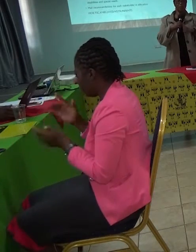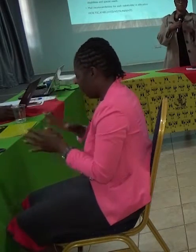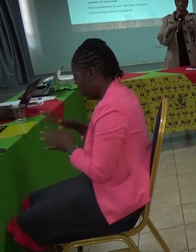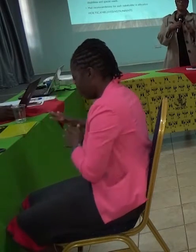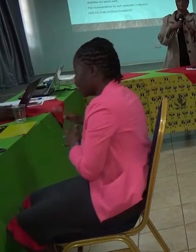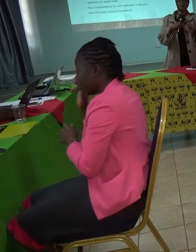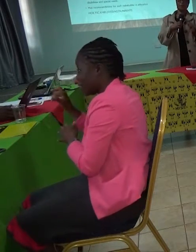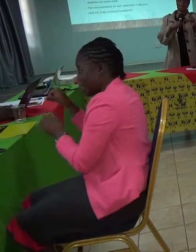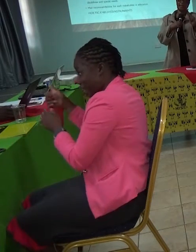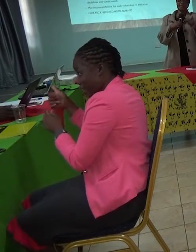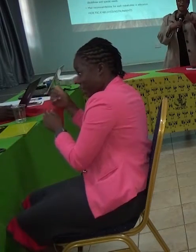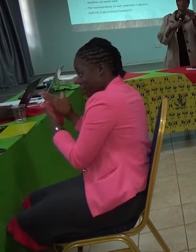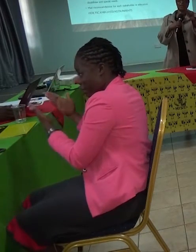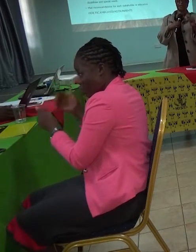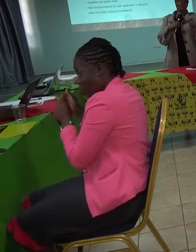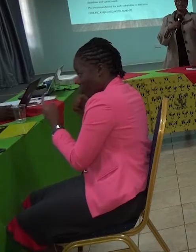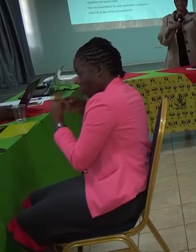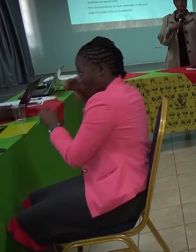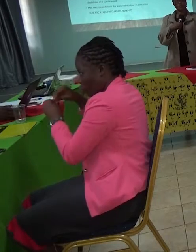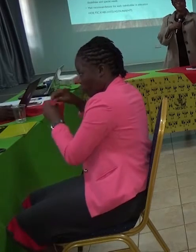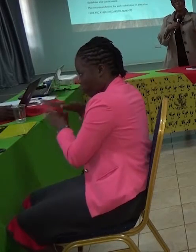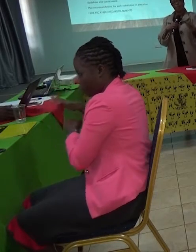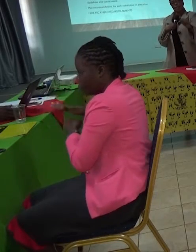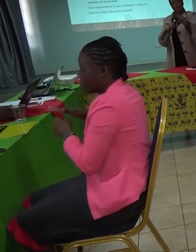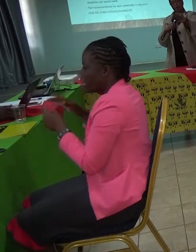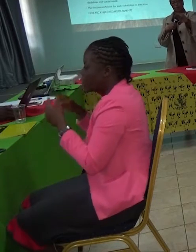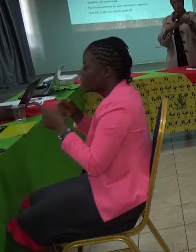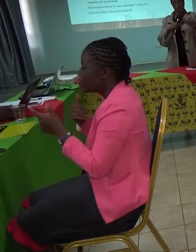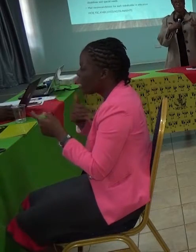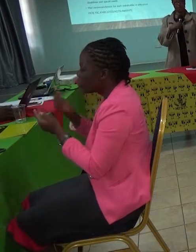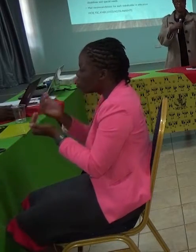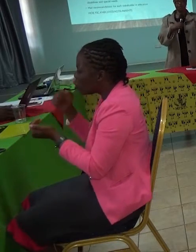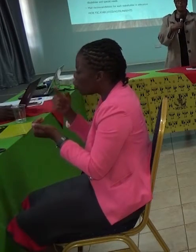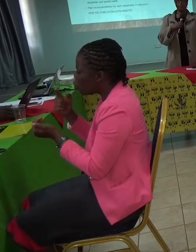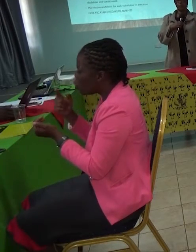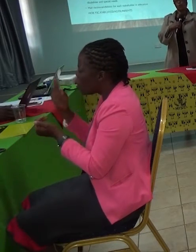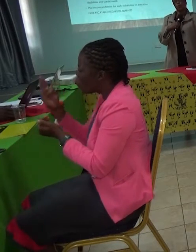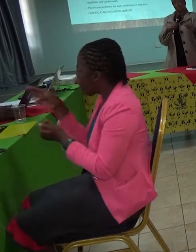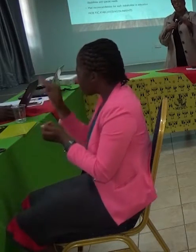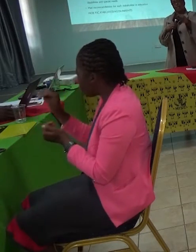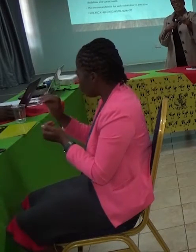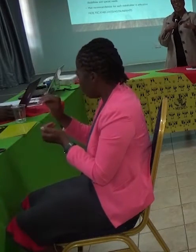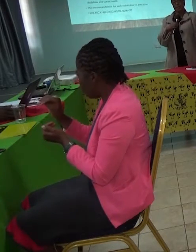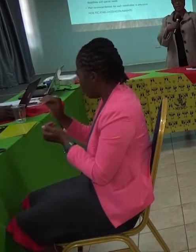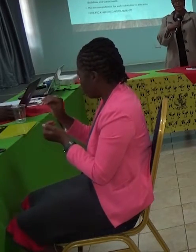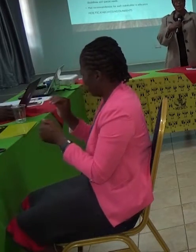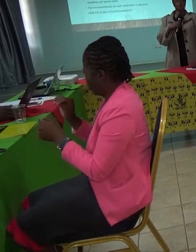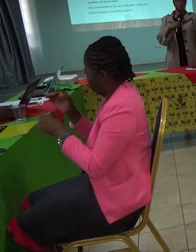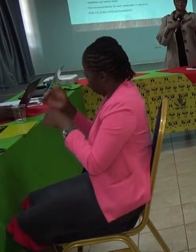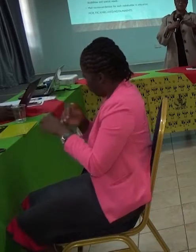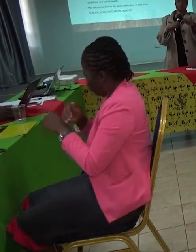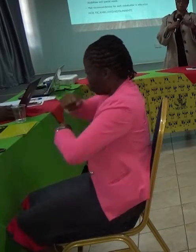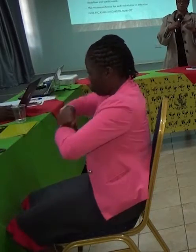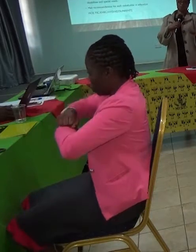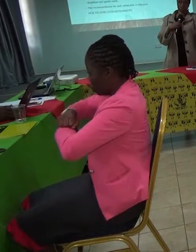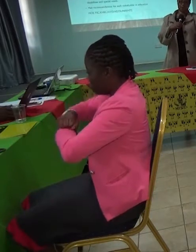It was coming to about 4 million. These are children that are supposed to be within our education system. When you look at these children, they cannot